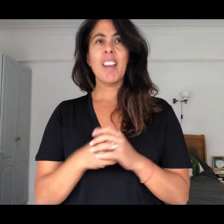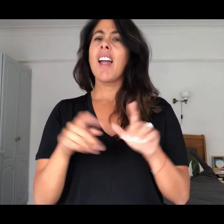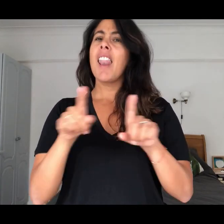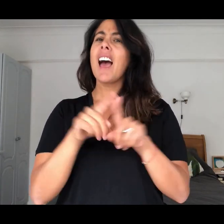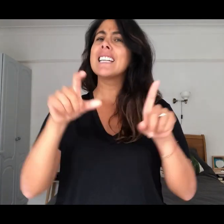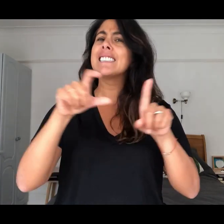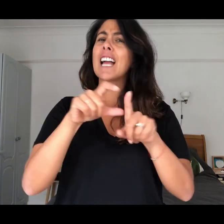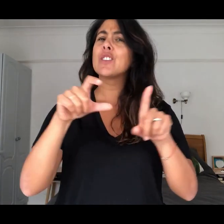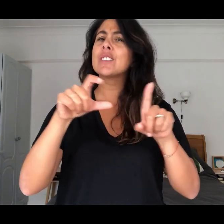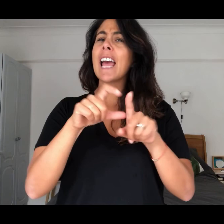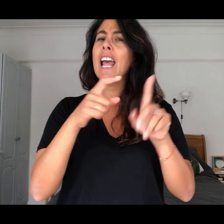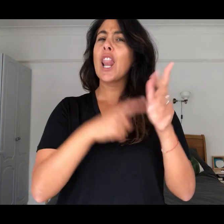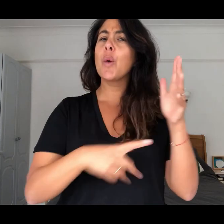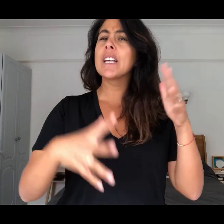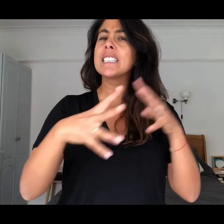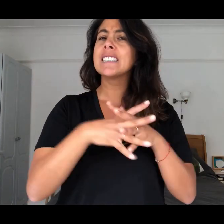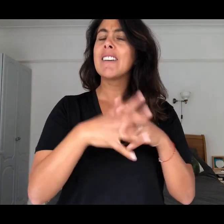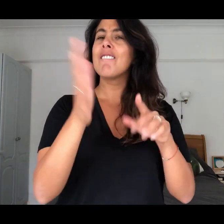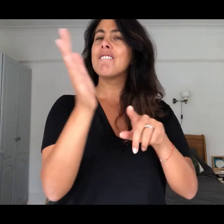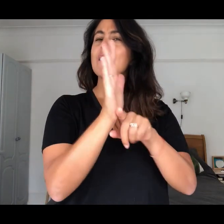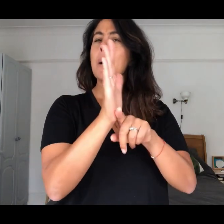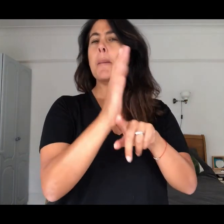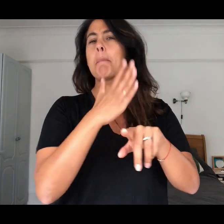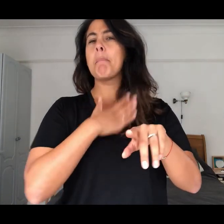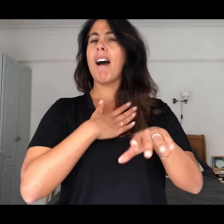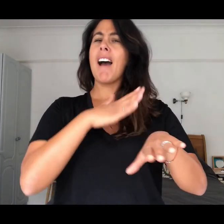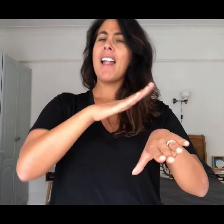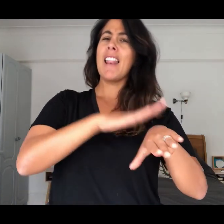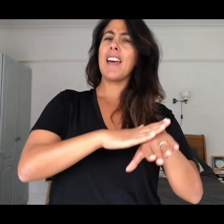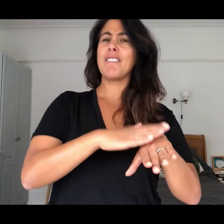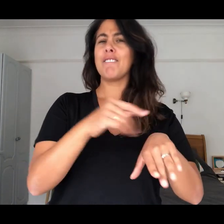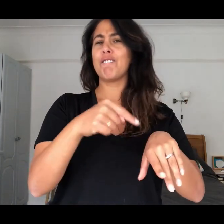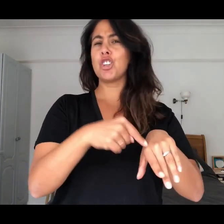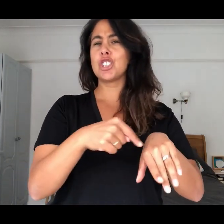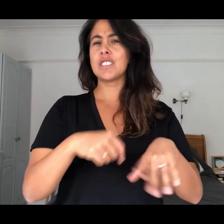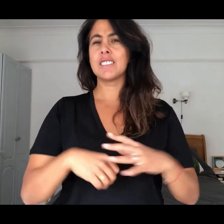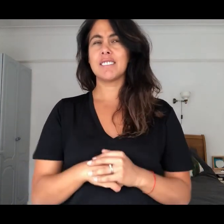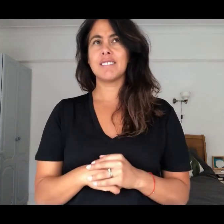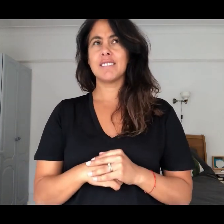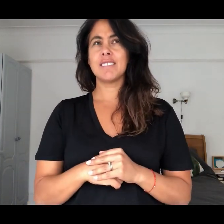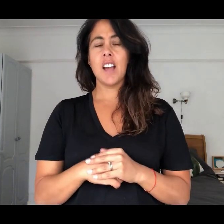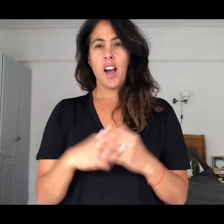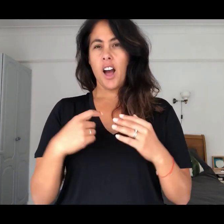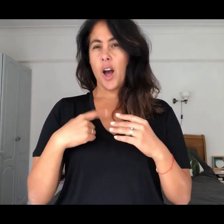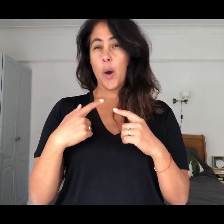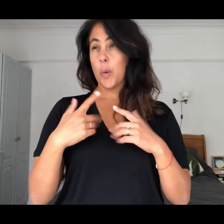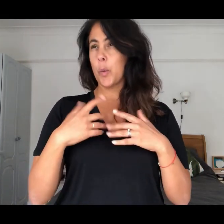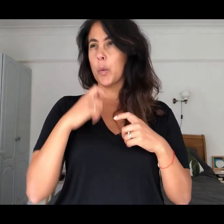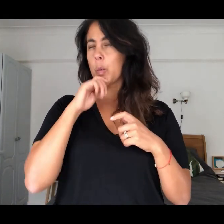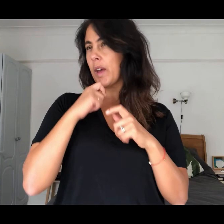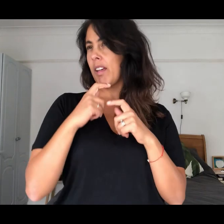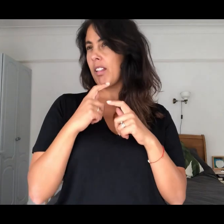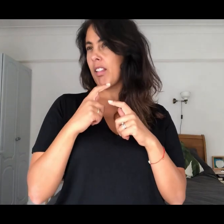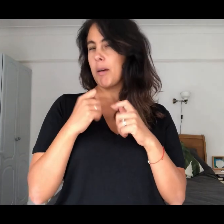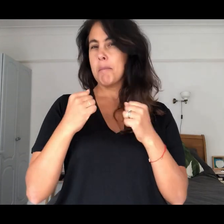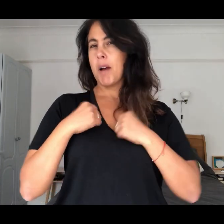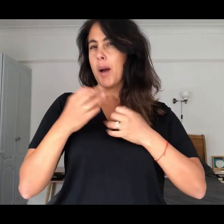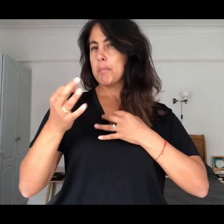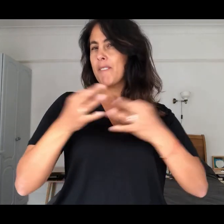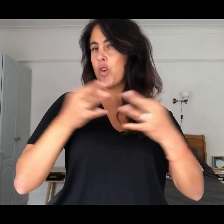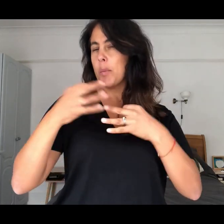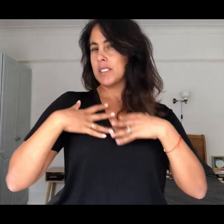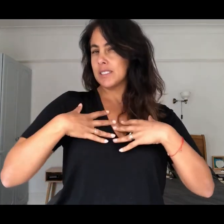Like Daniel Day-Lewis in My Left Foot. I won my Oscar for this. So I shall unzip myself from my